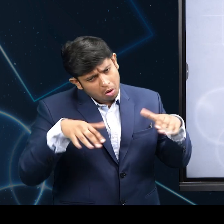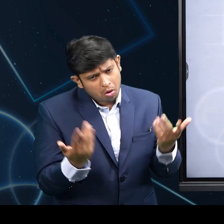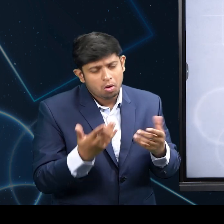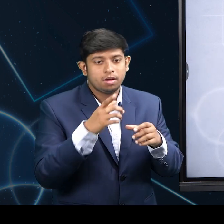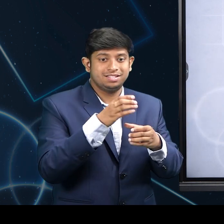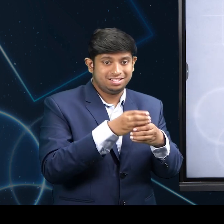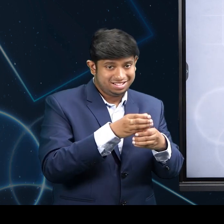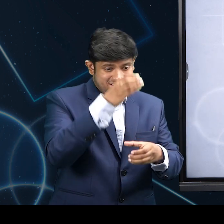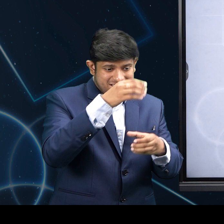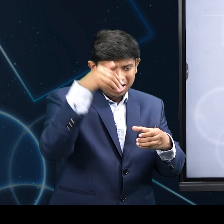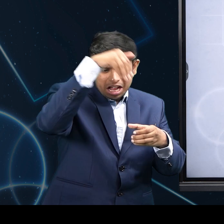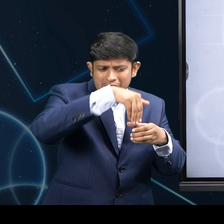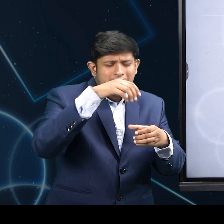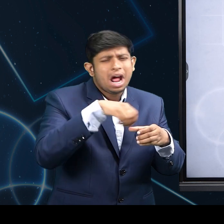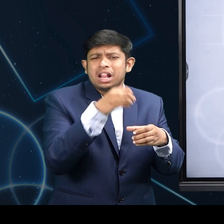Or